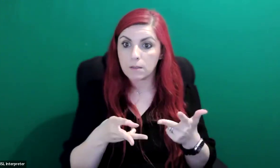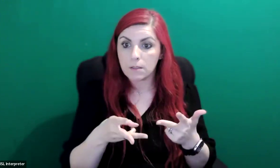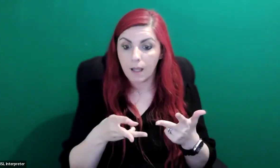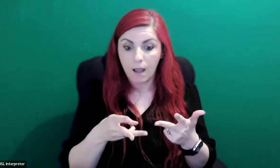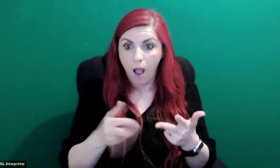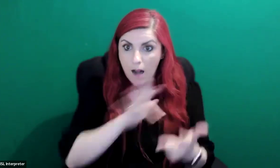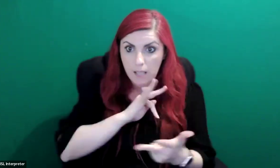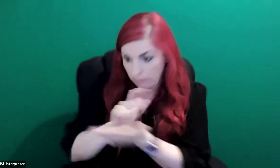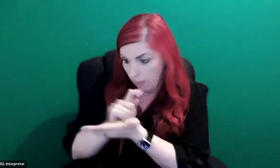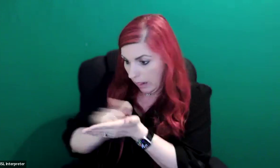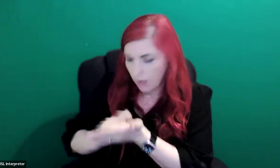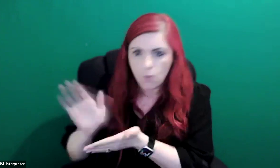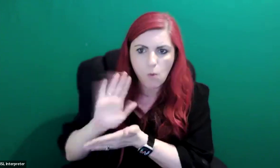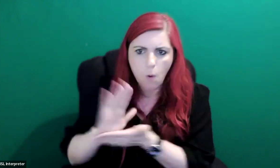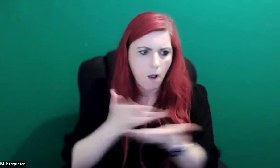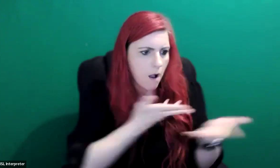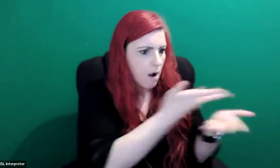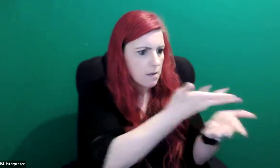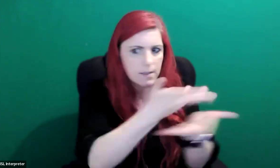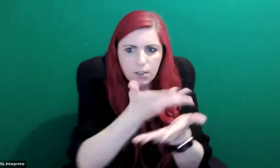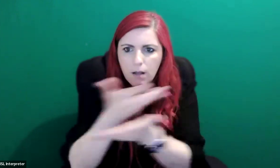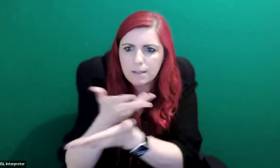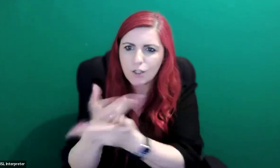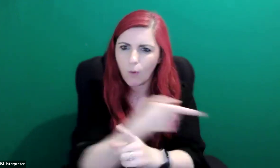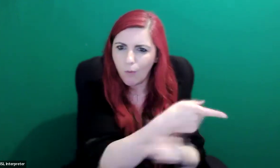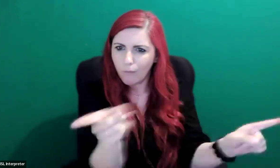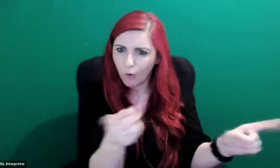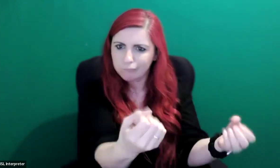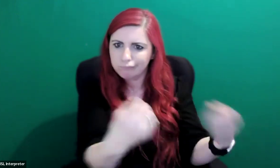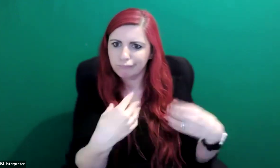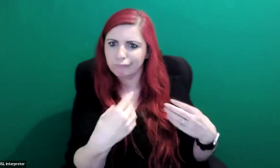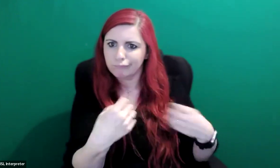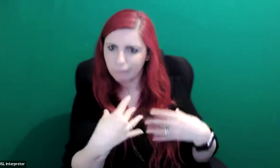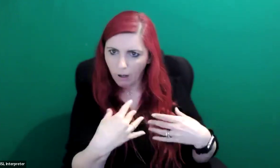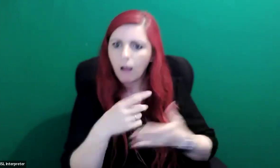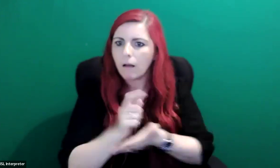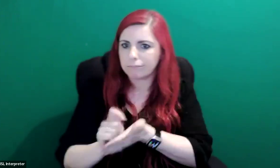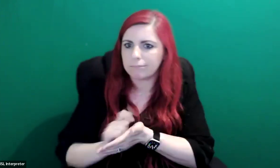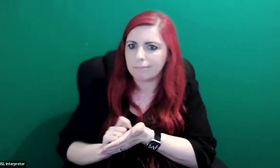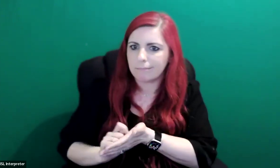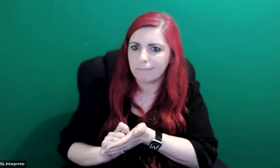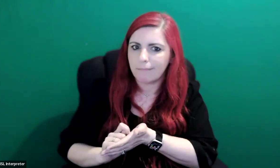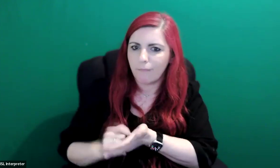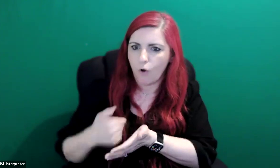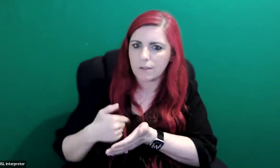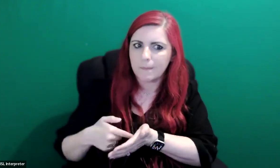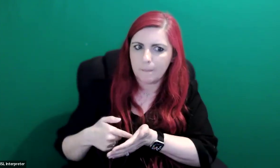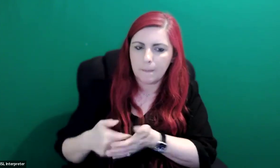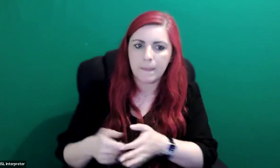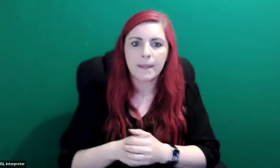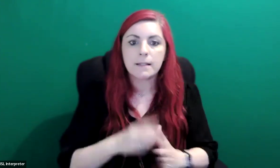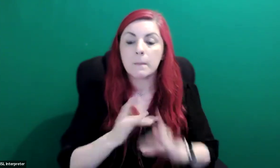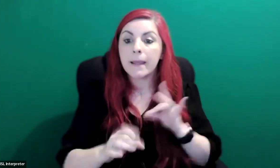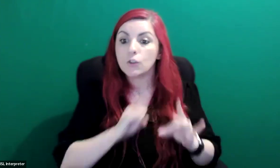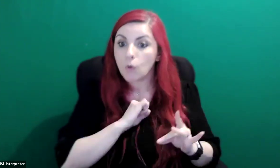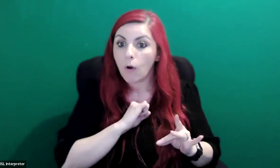consultations with disabled people, including through their representative organisations. And to make sure that we